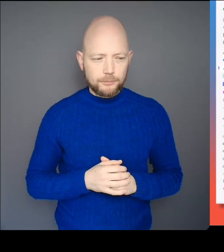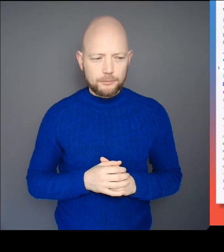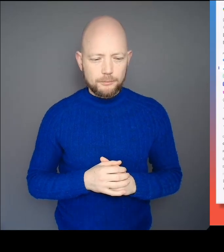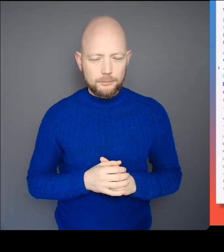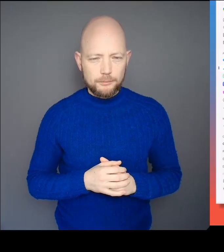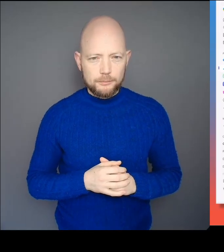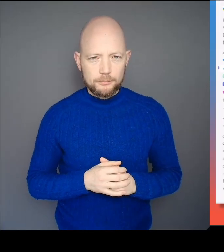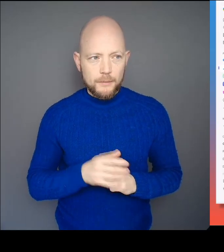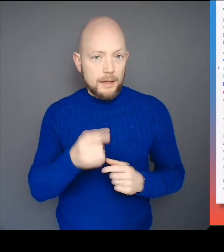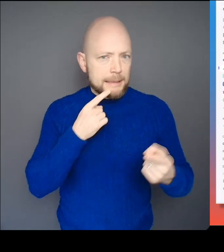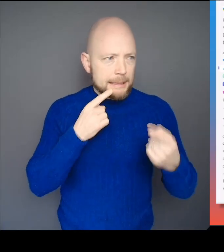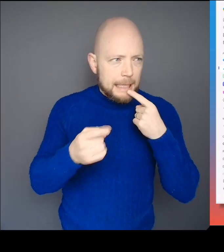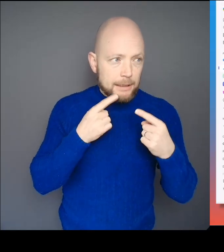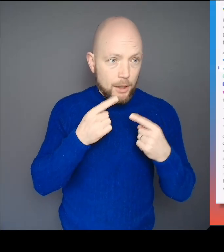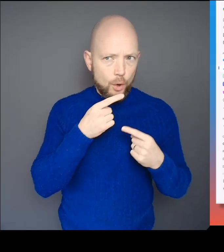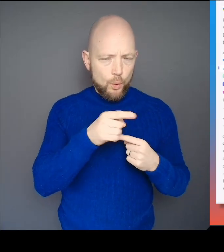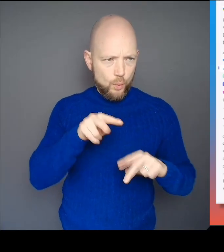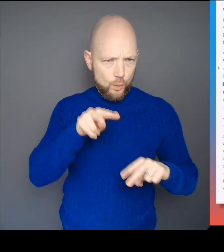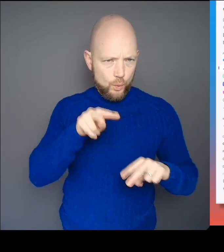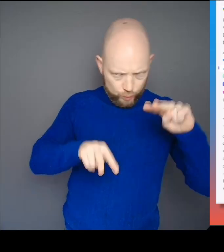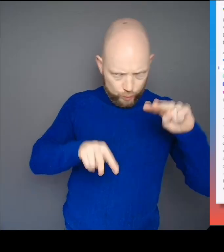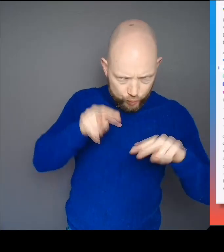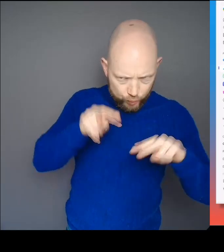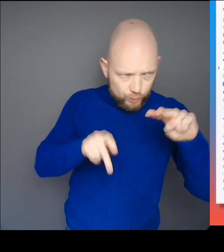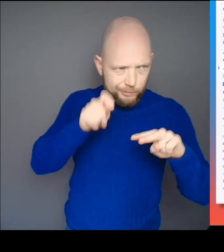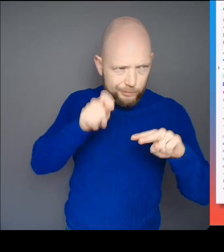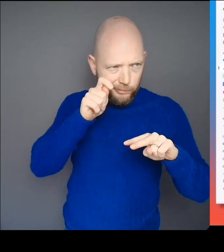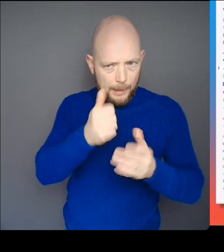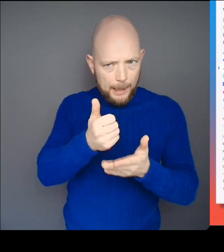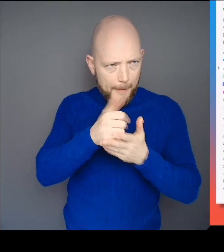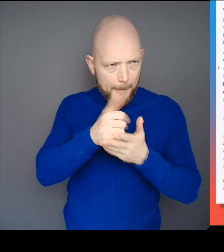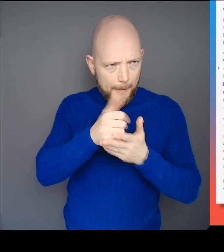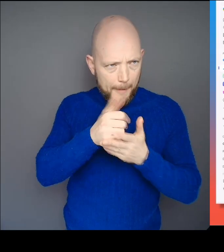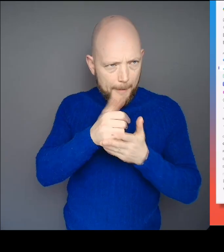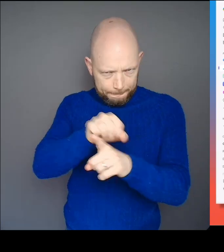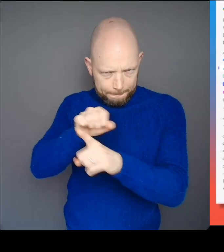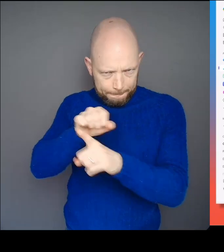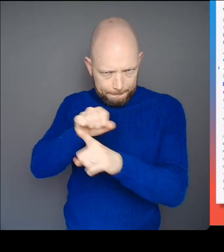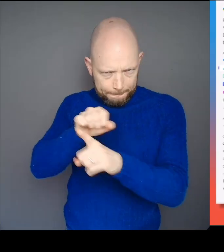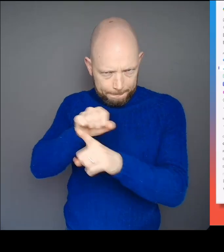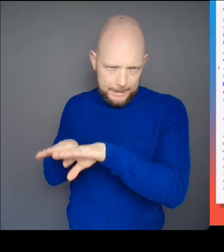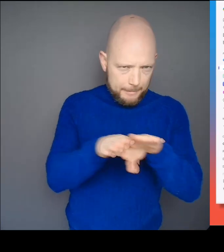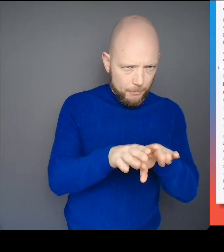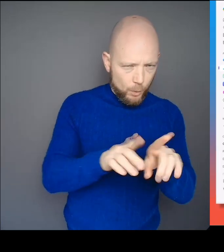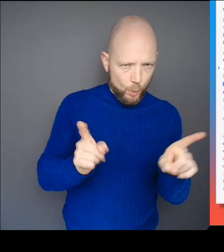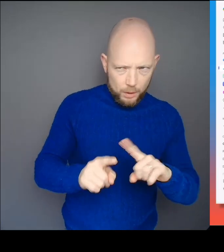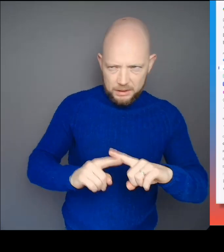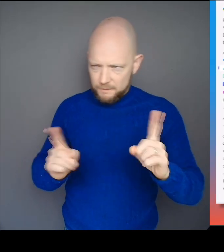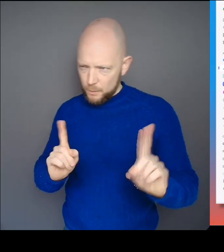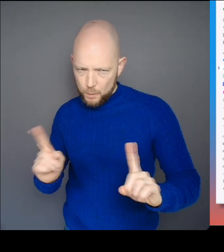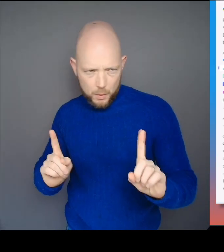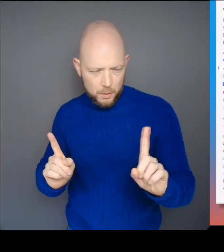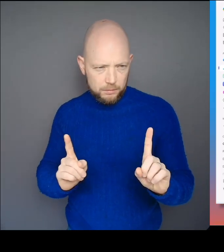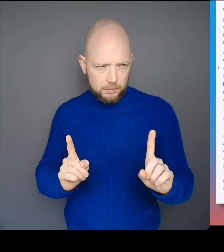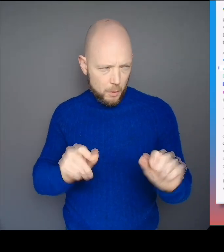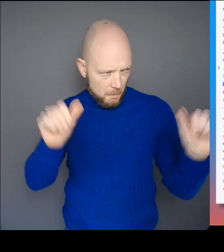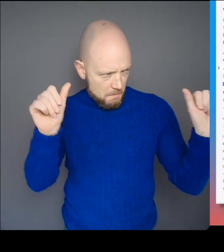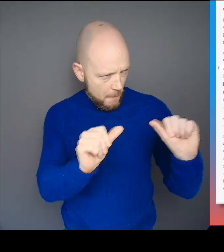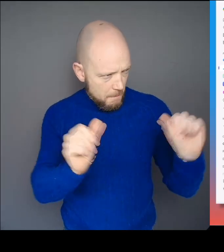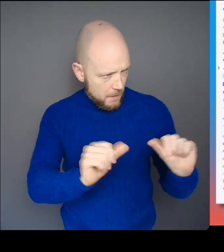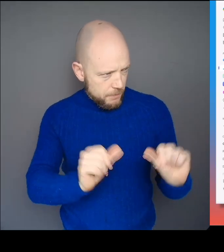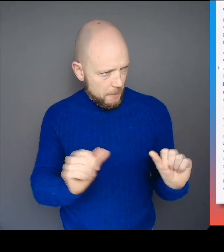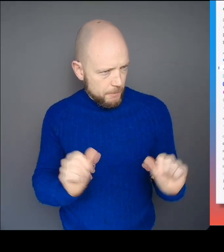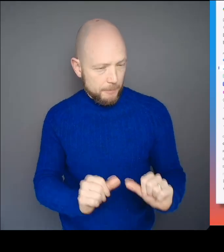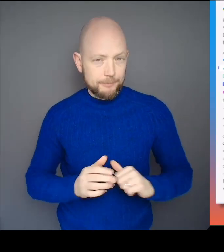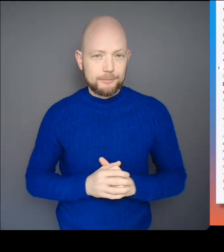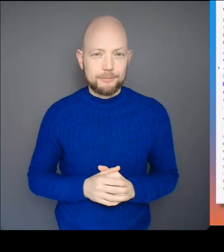for the analyst agent here would be to say, analyze the data in this, help me identify any trends, help me look for any